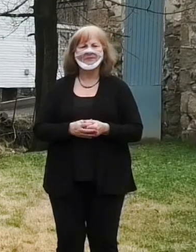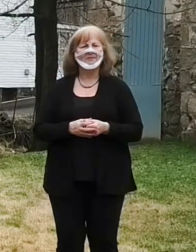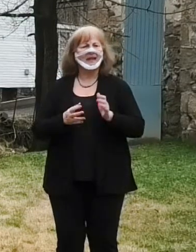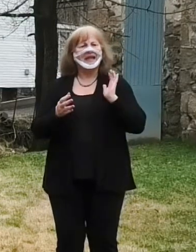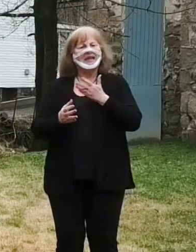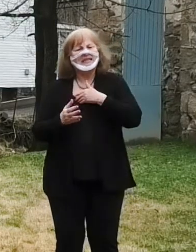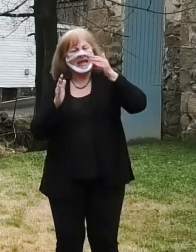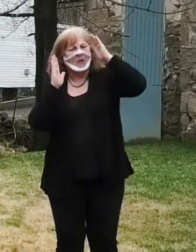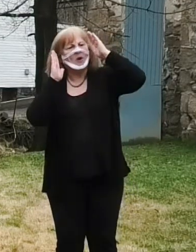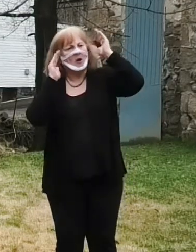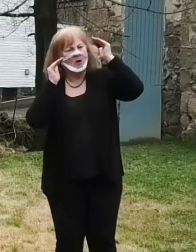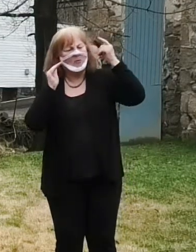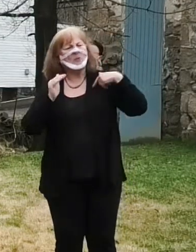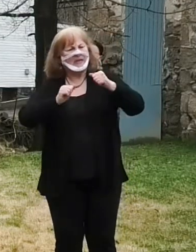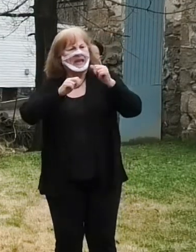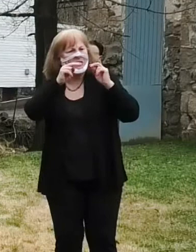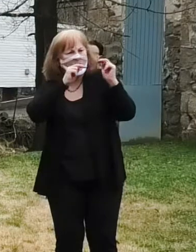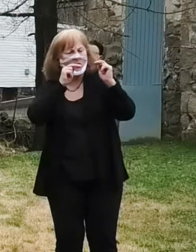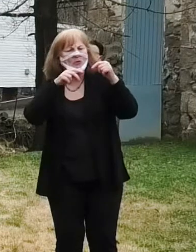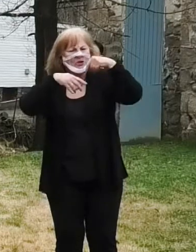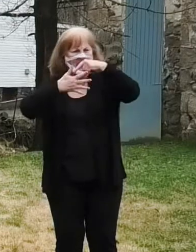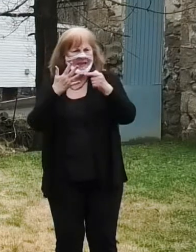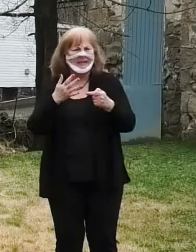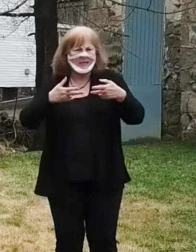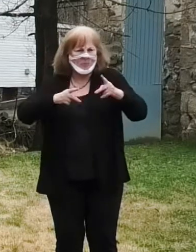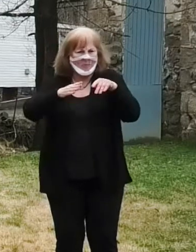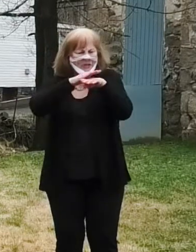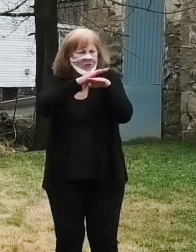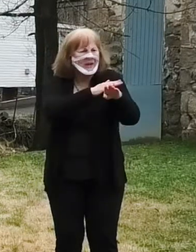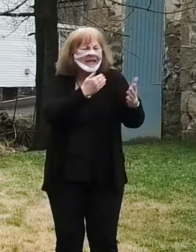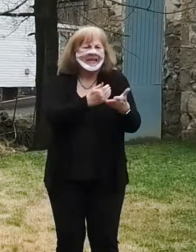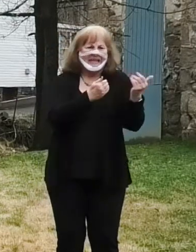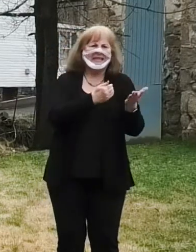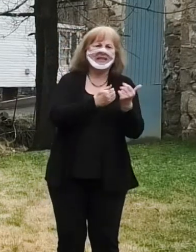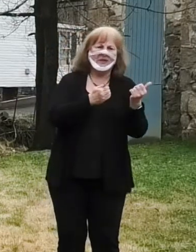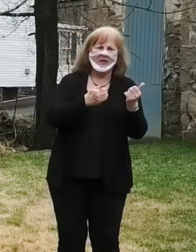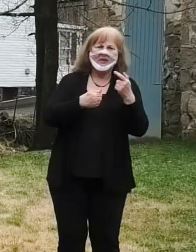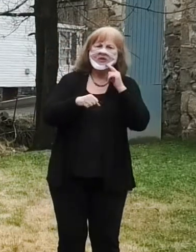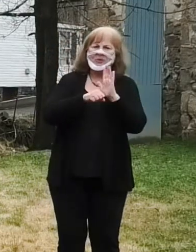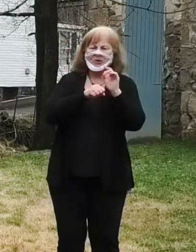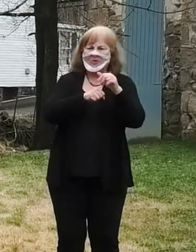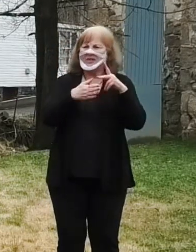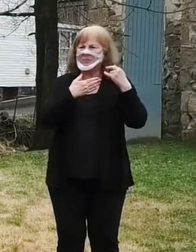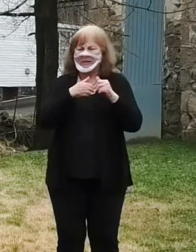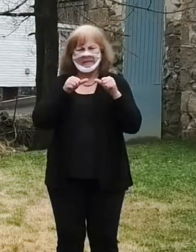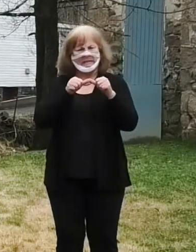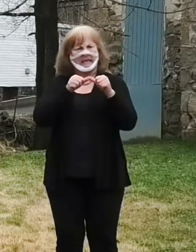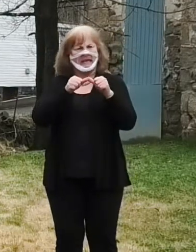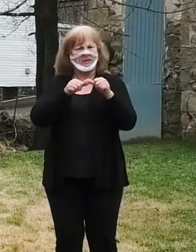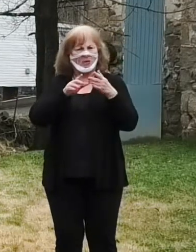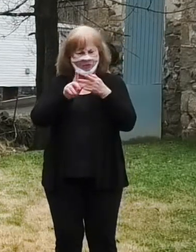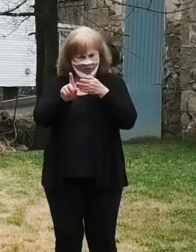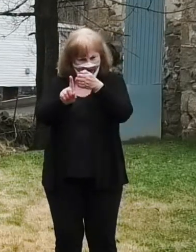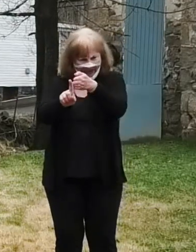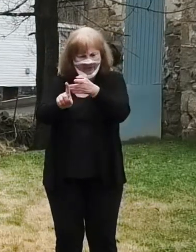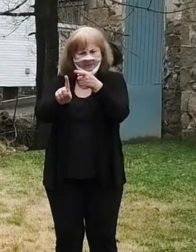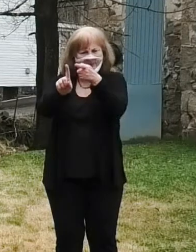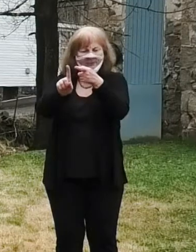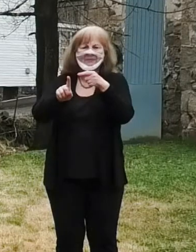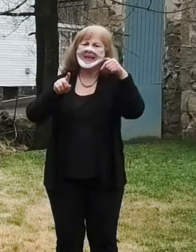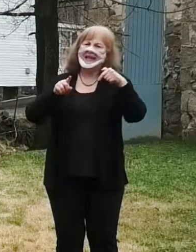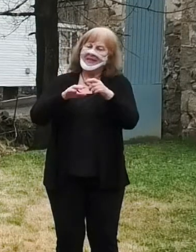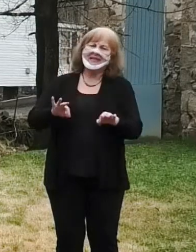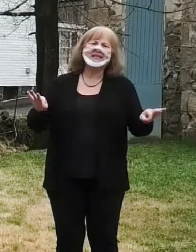It's our hope that we can negotiate these easements quickly to ensure that this project stays on track. This is